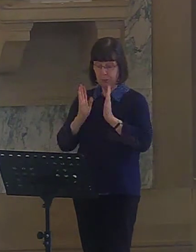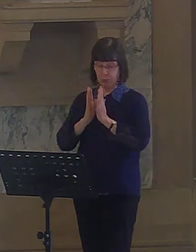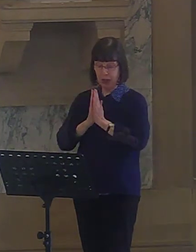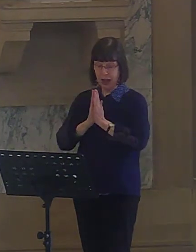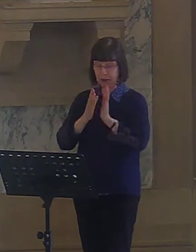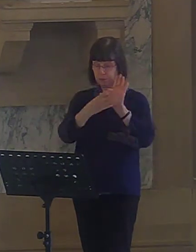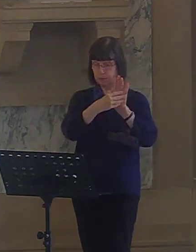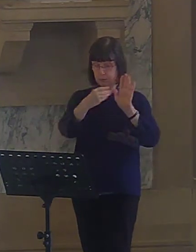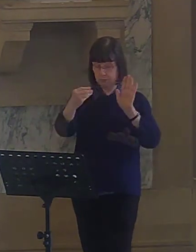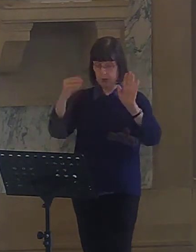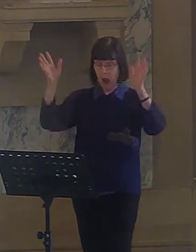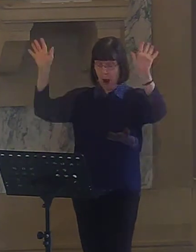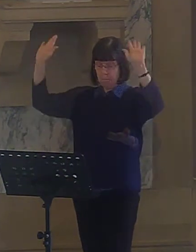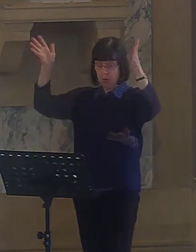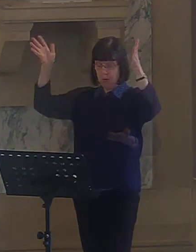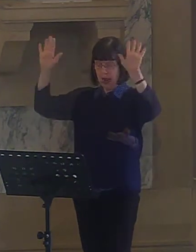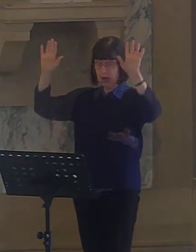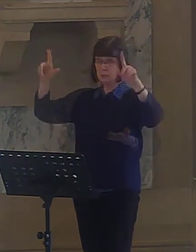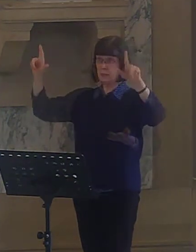We pray,